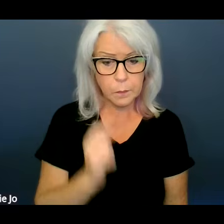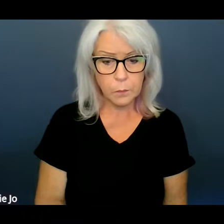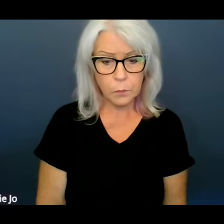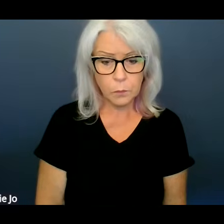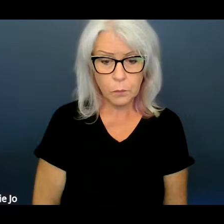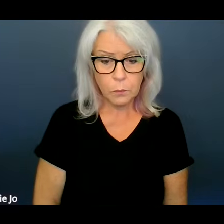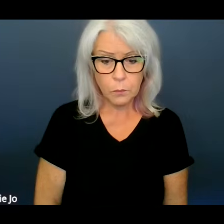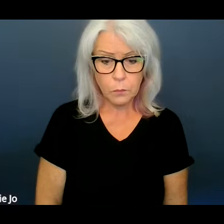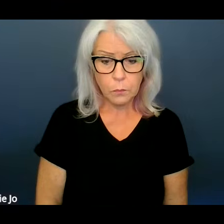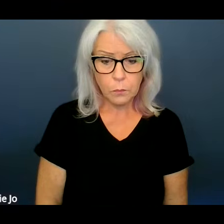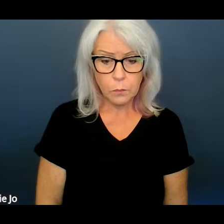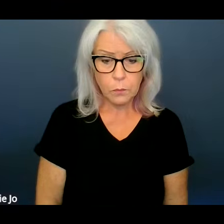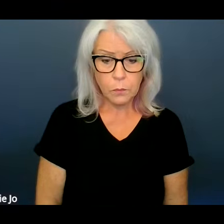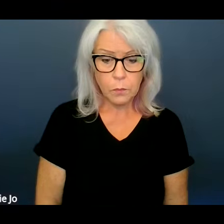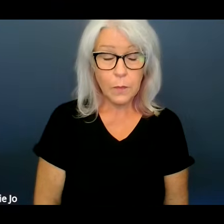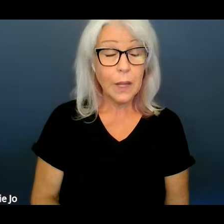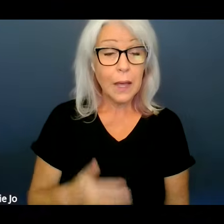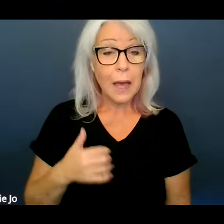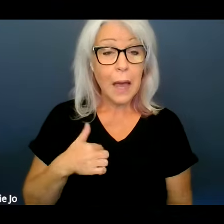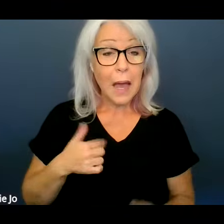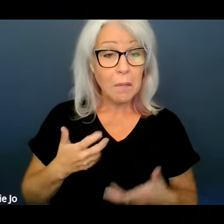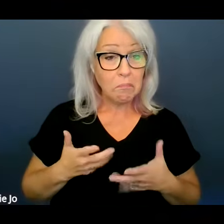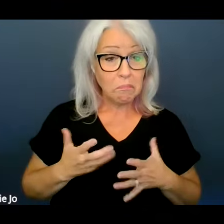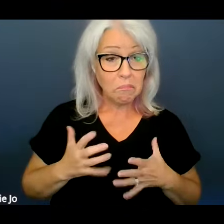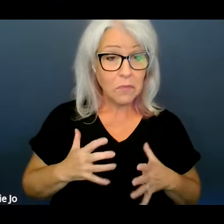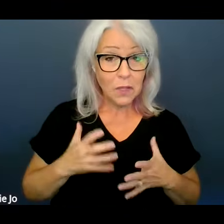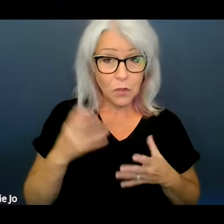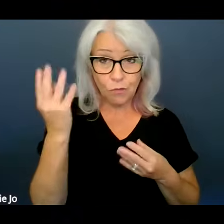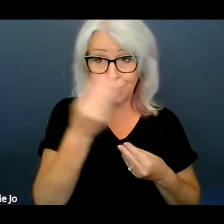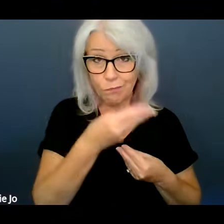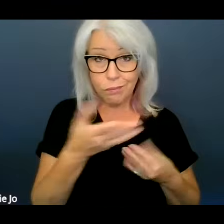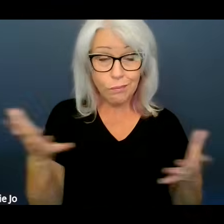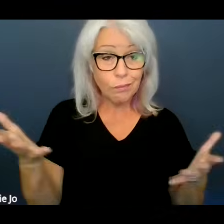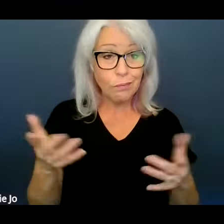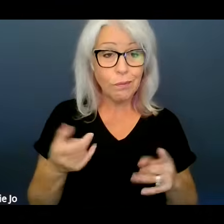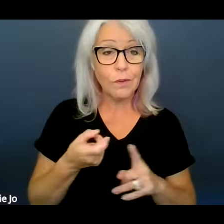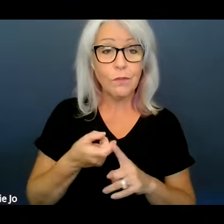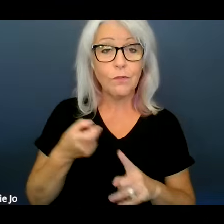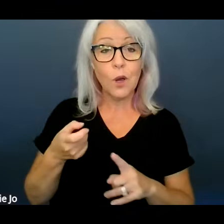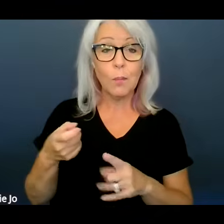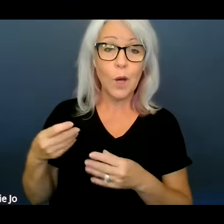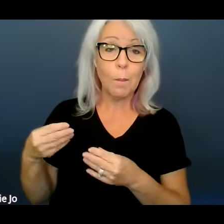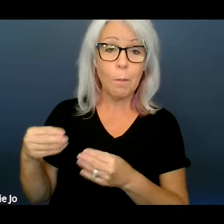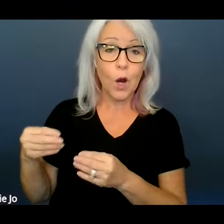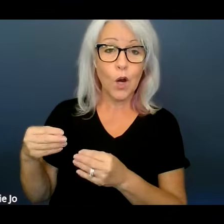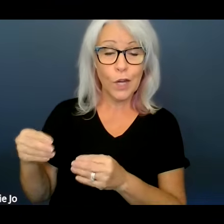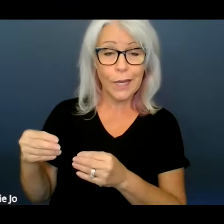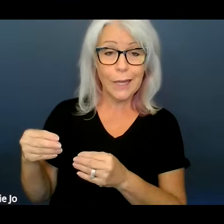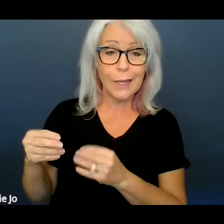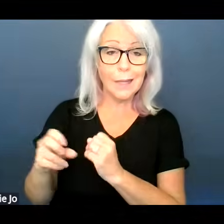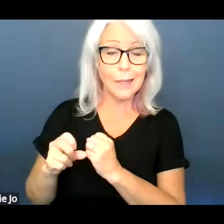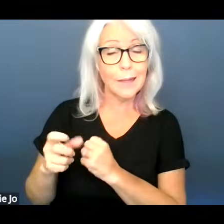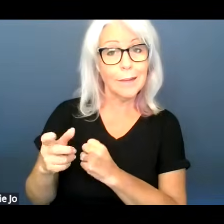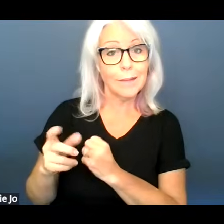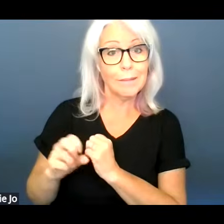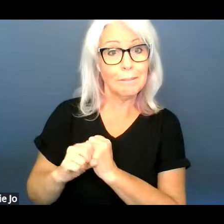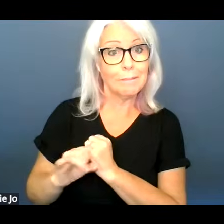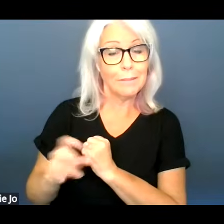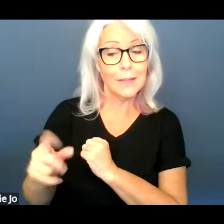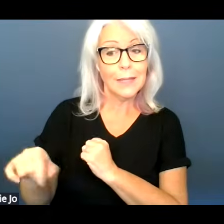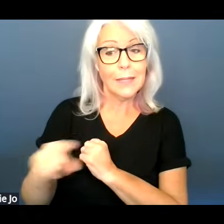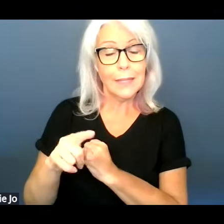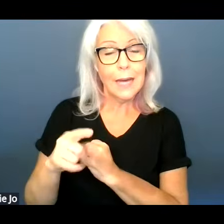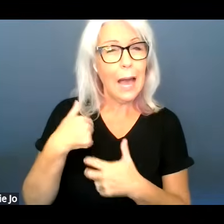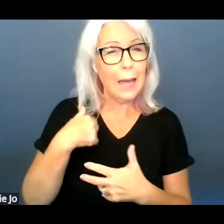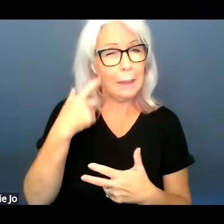Yeah, I've shared my feelings with you. I mean, from a marketing standpoint, I would get into I would reverse the points, but I understand